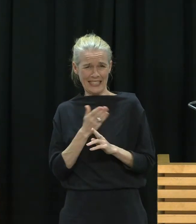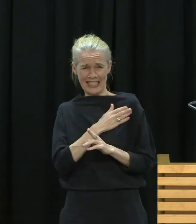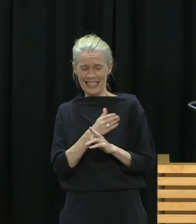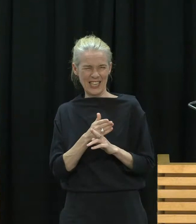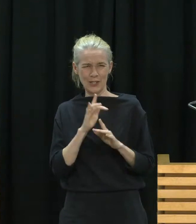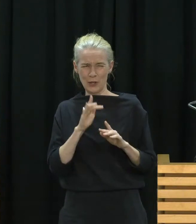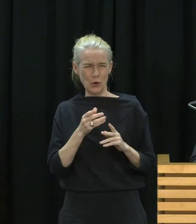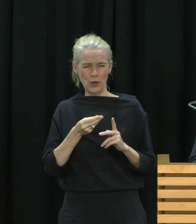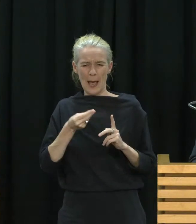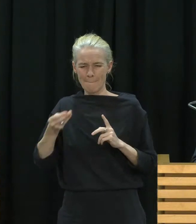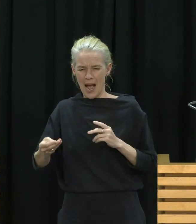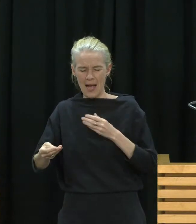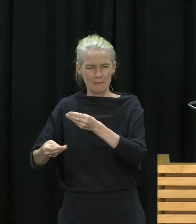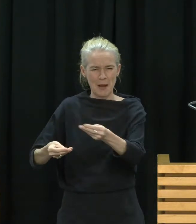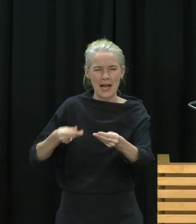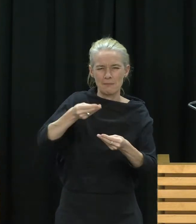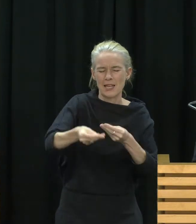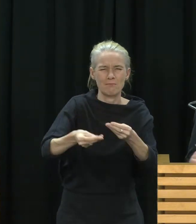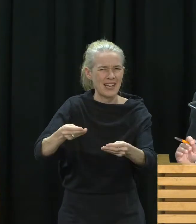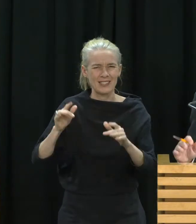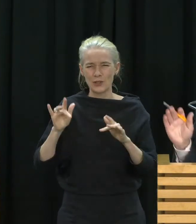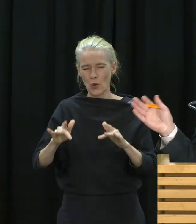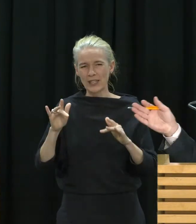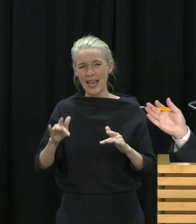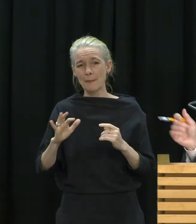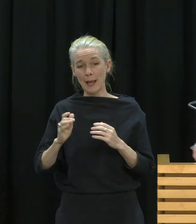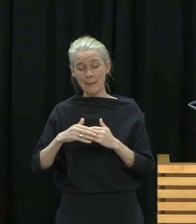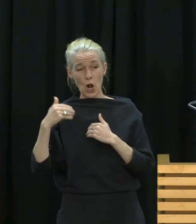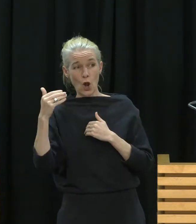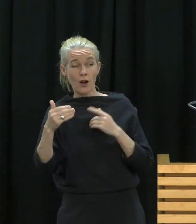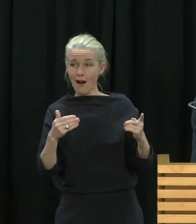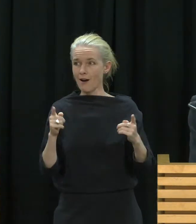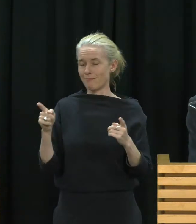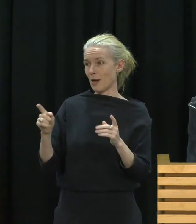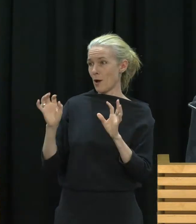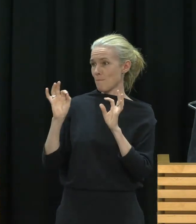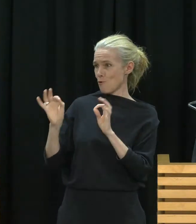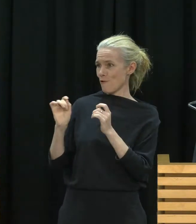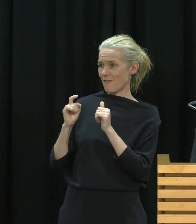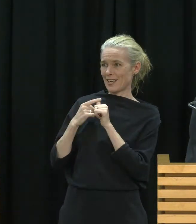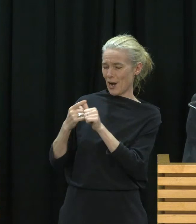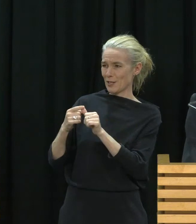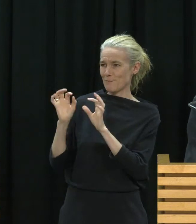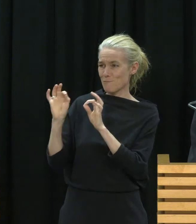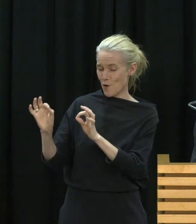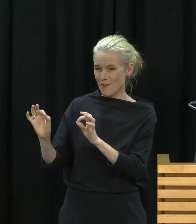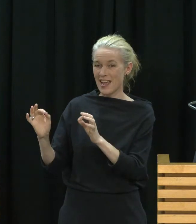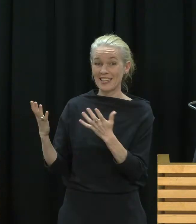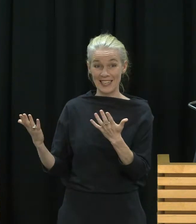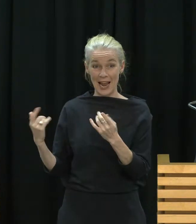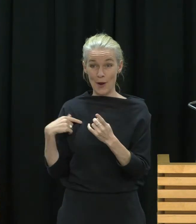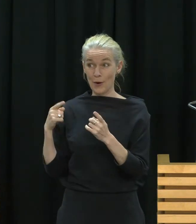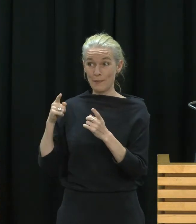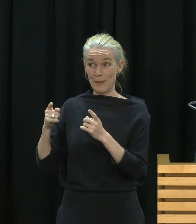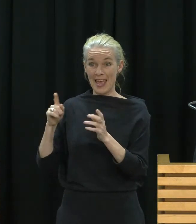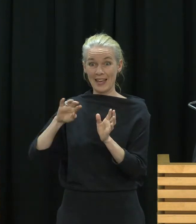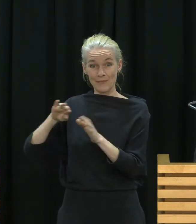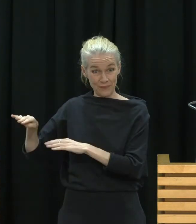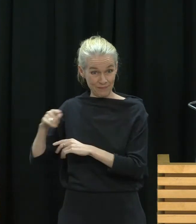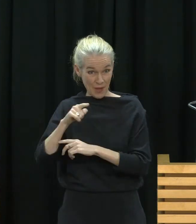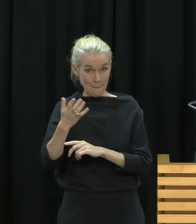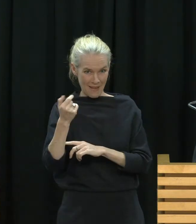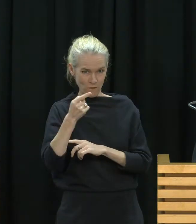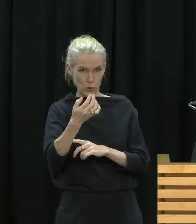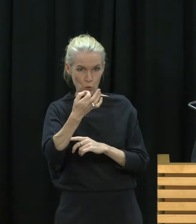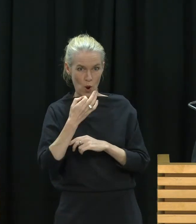factor. But I'll ask the Director General to... Excellent explanation there, but I'll just back to your earlier question. So of the